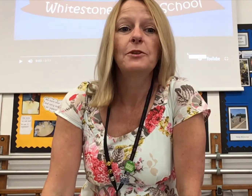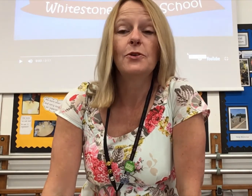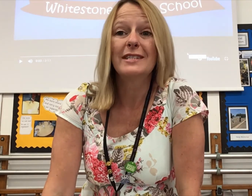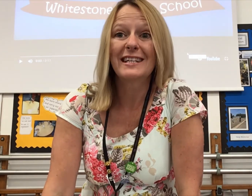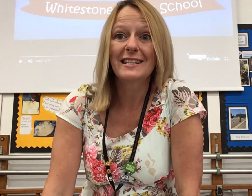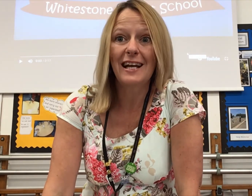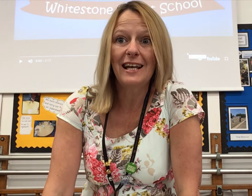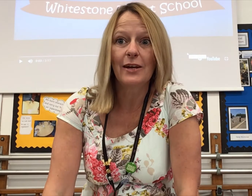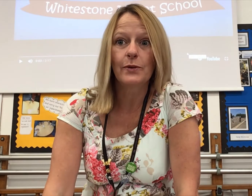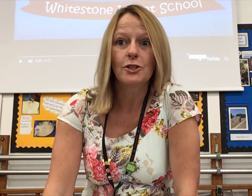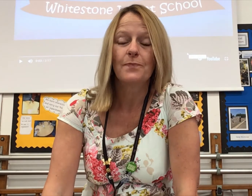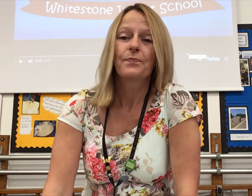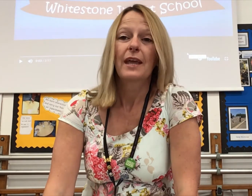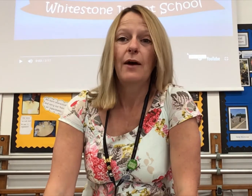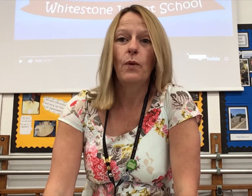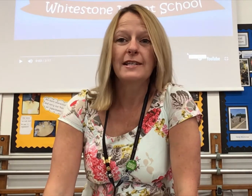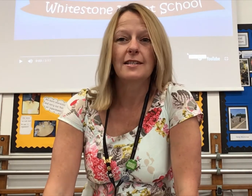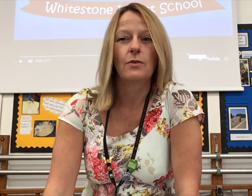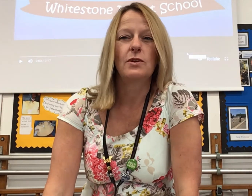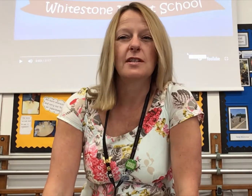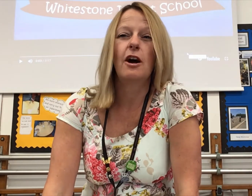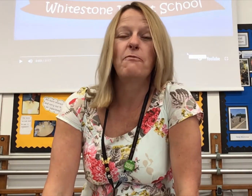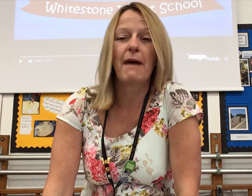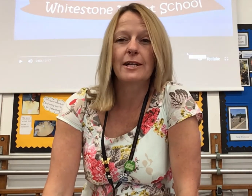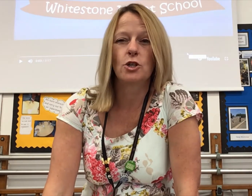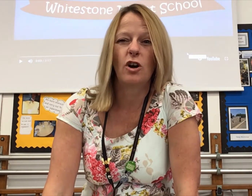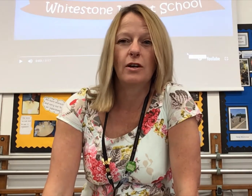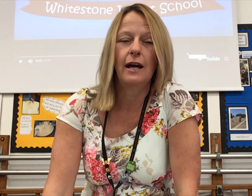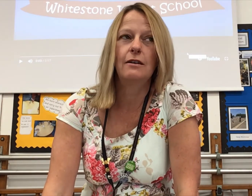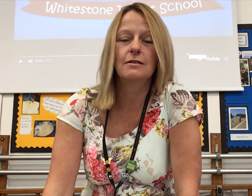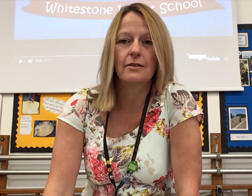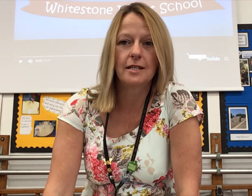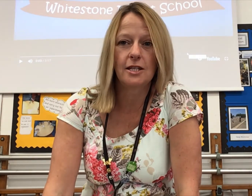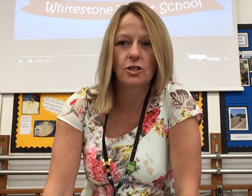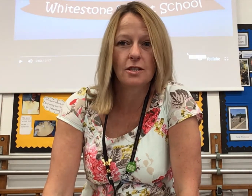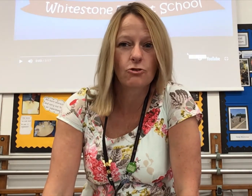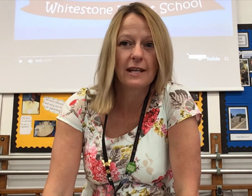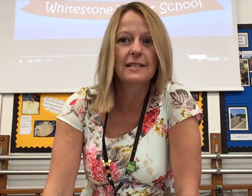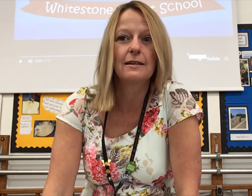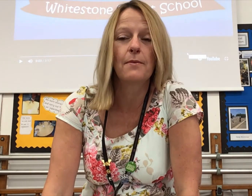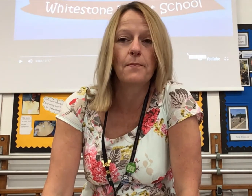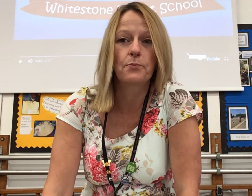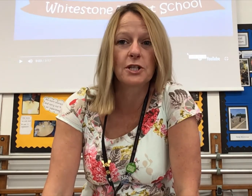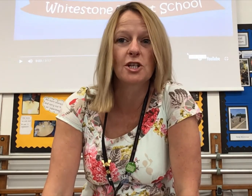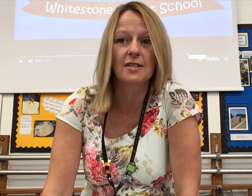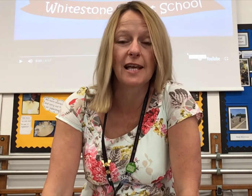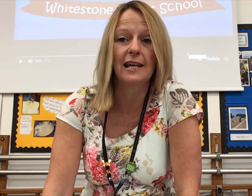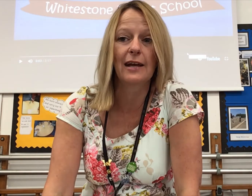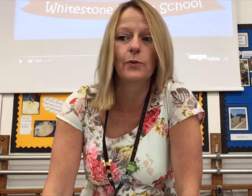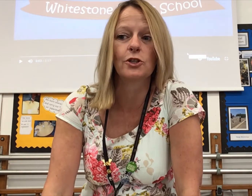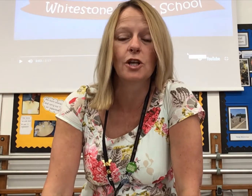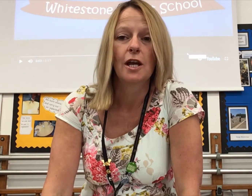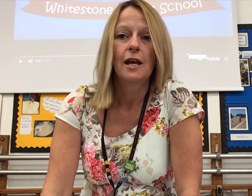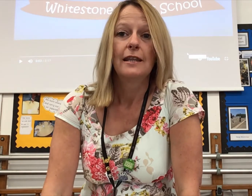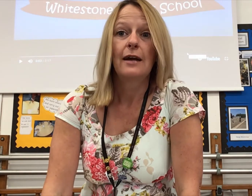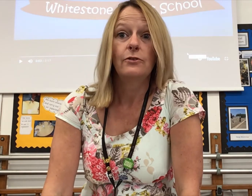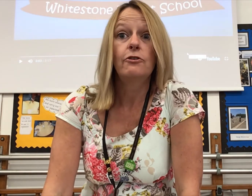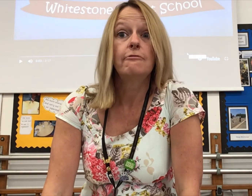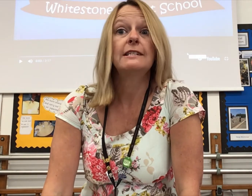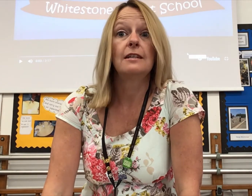using sign language. At Whitestone we use a lot of Makaton, and lots of the teachers are trained in British Sign Language. Now you've already learnt